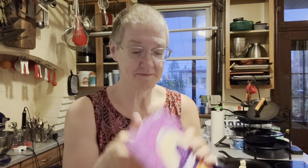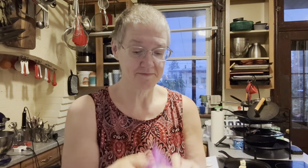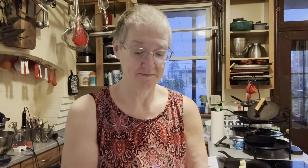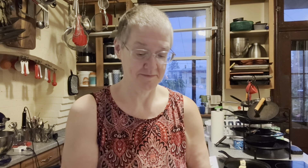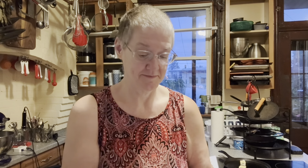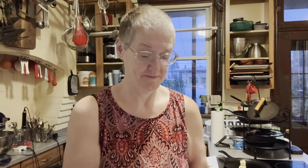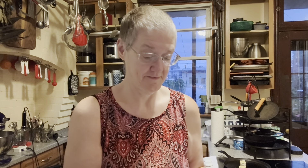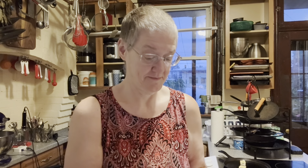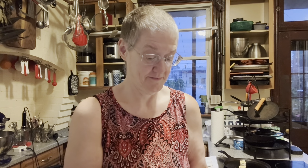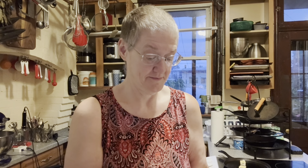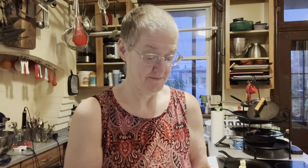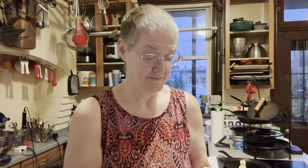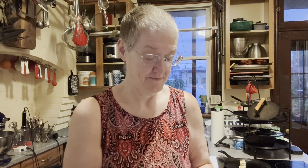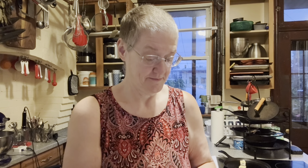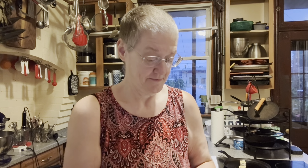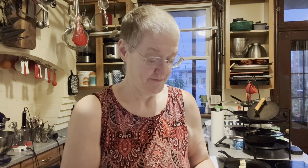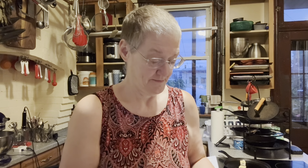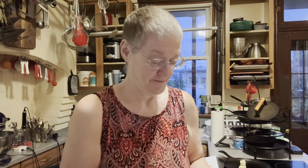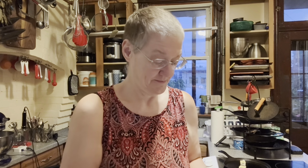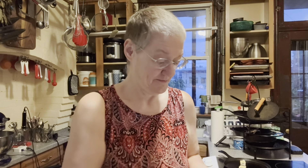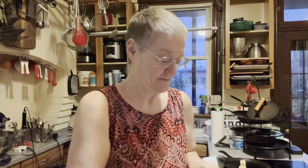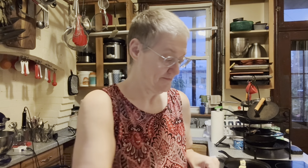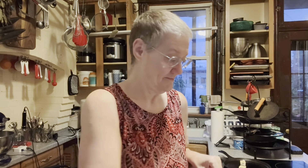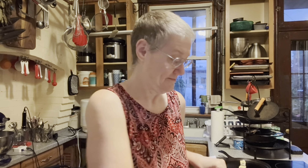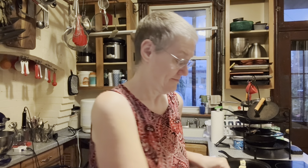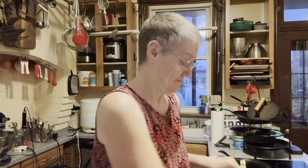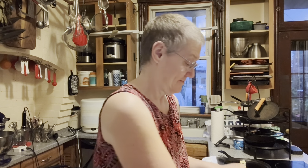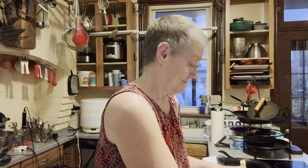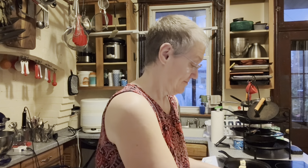carbs. Let me show it to you.